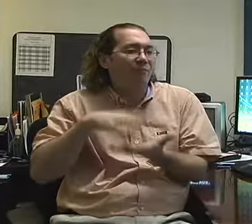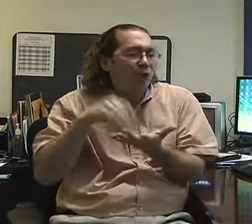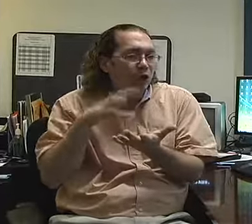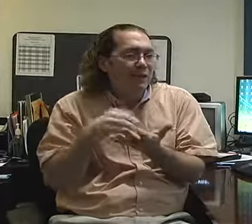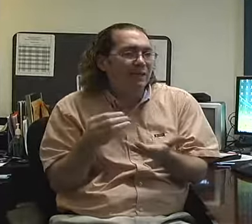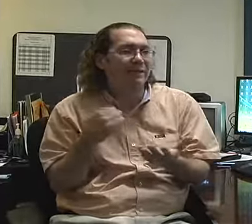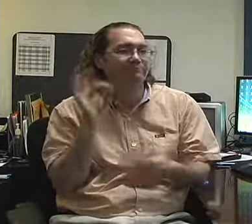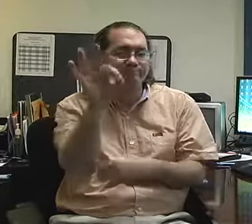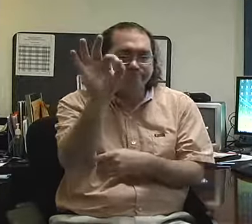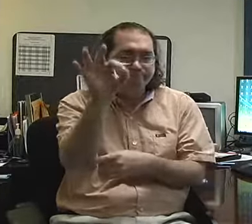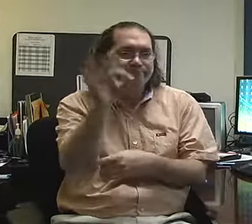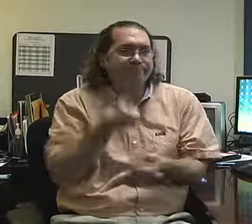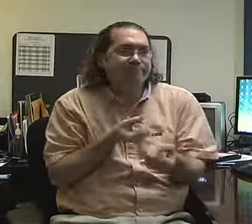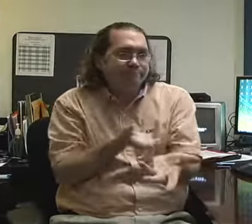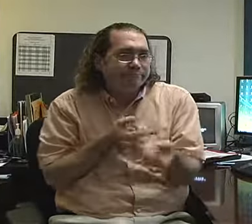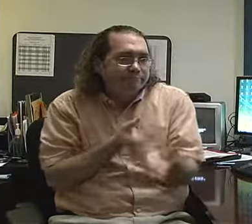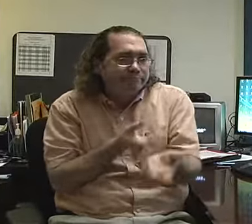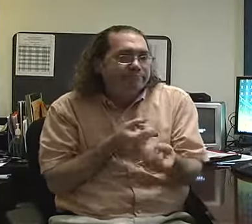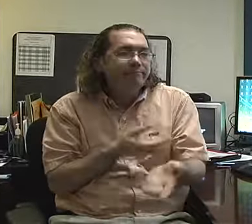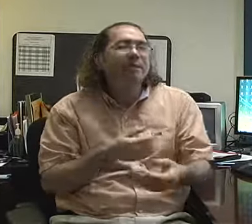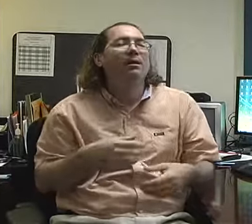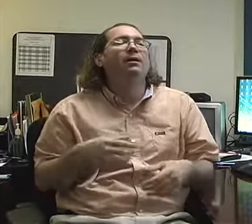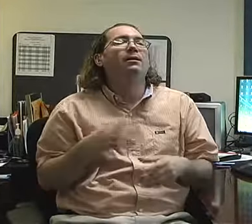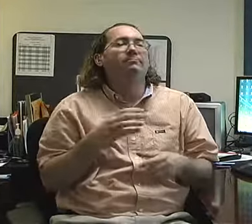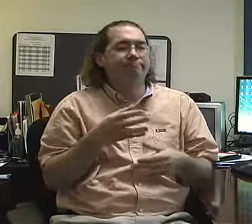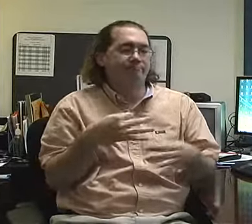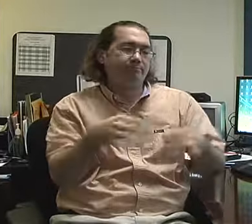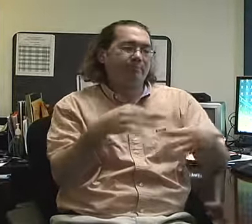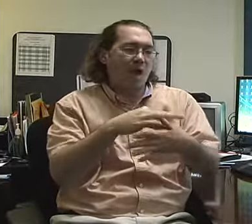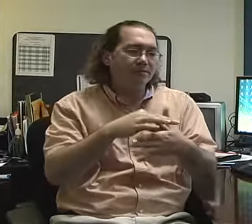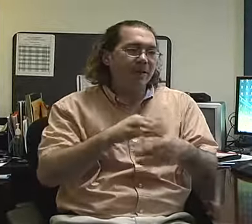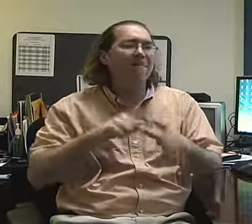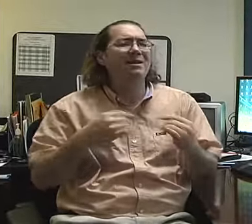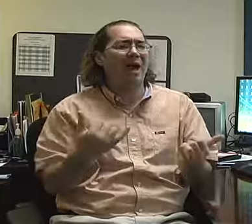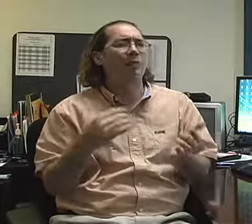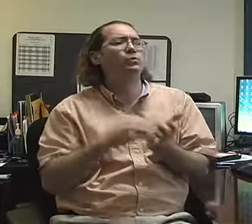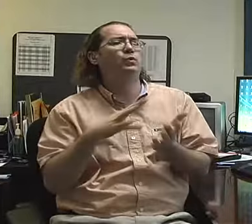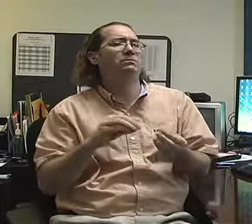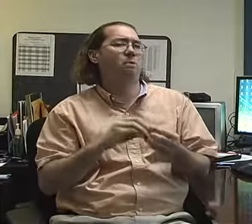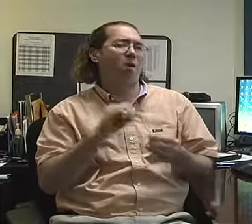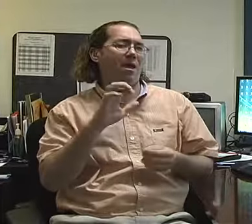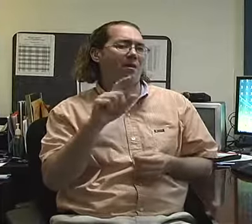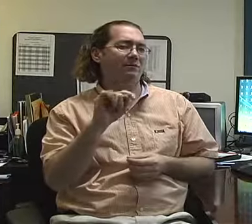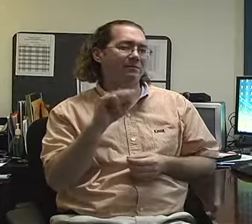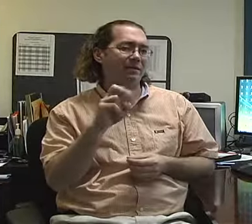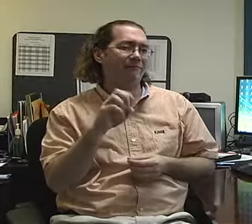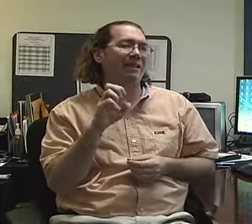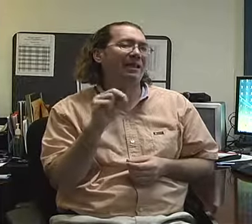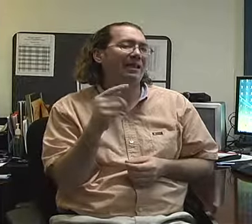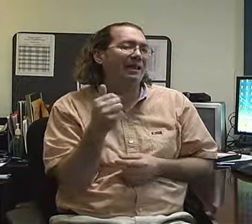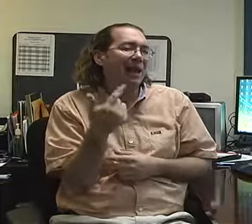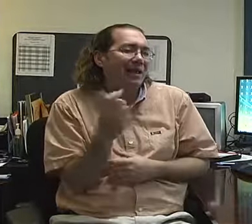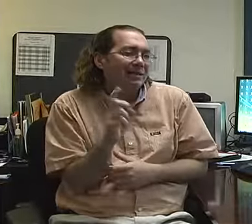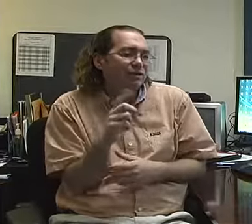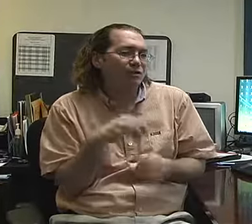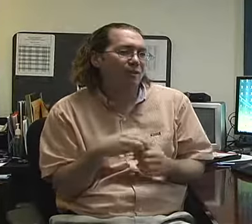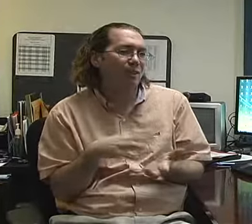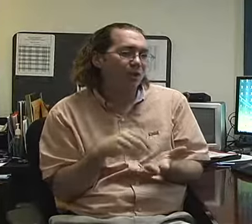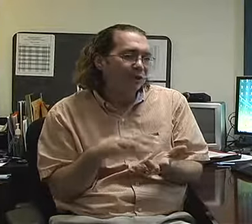learning. You learn just from a teacher lecturing and imparting information. But now, students are much more interactive in